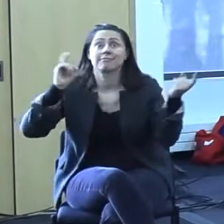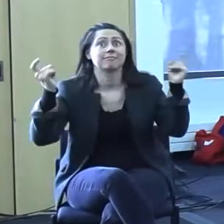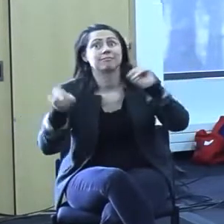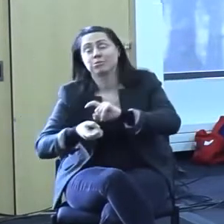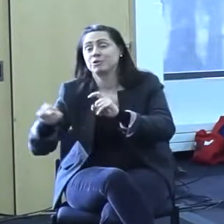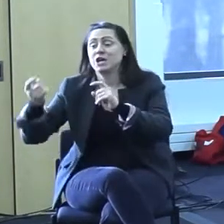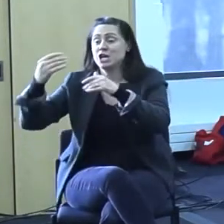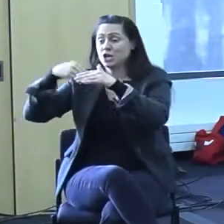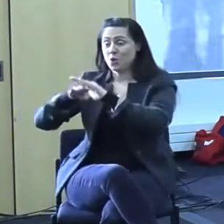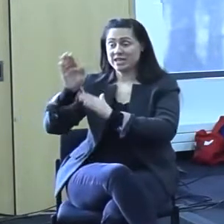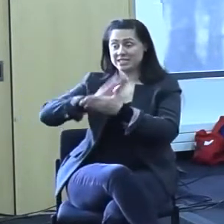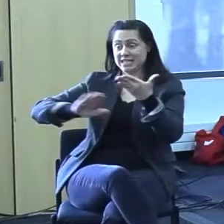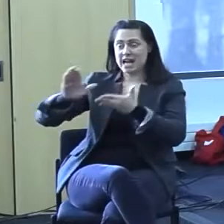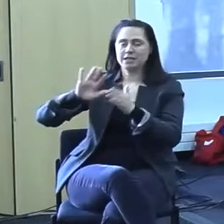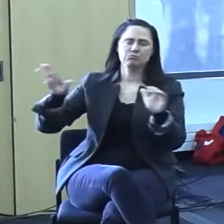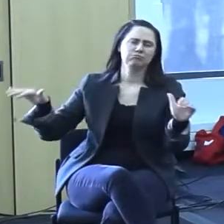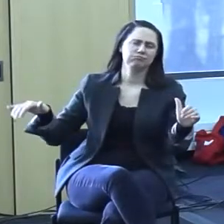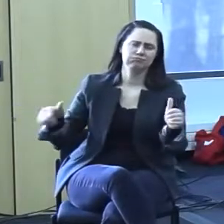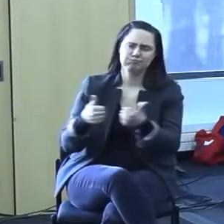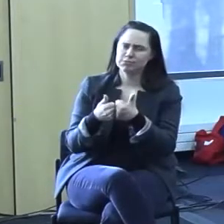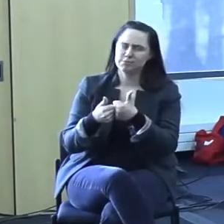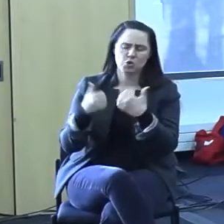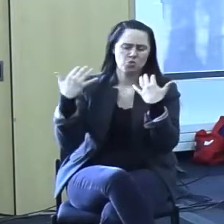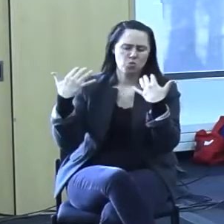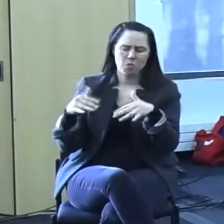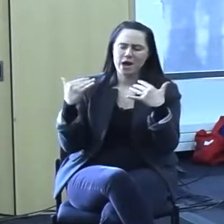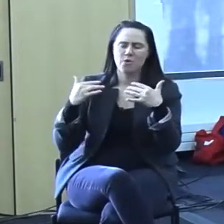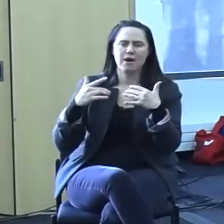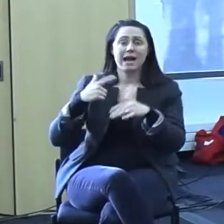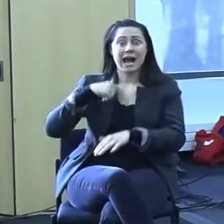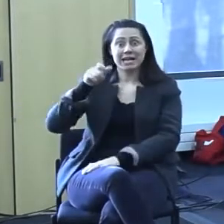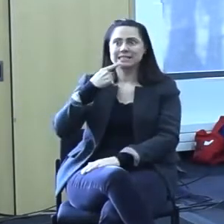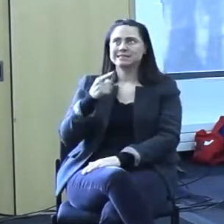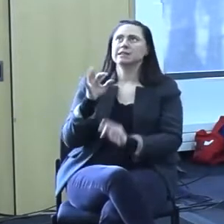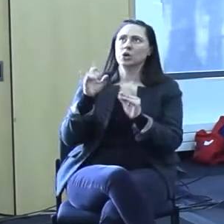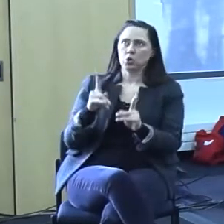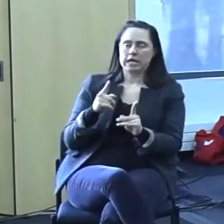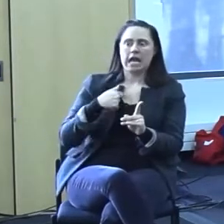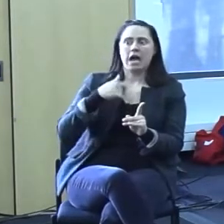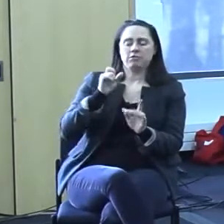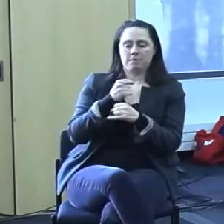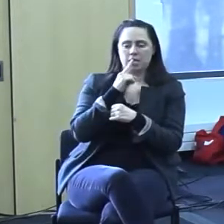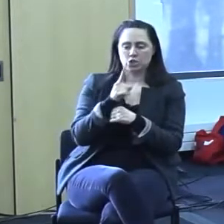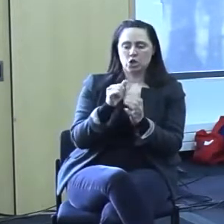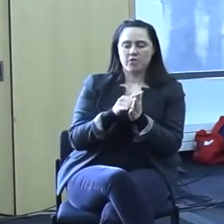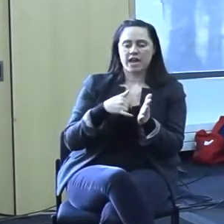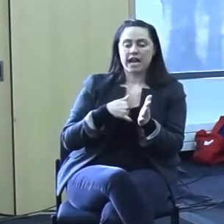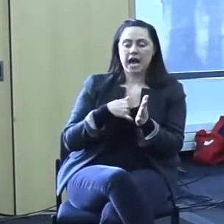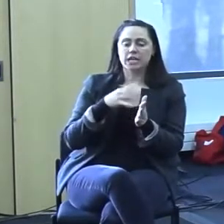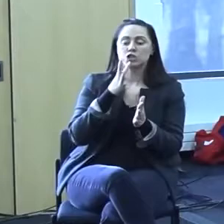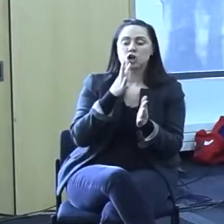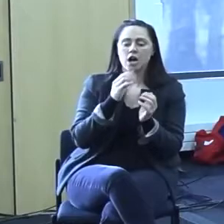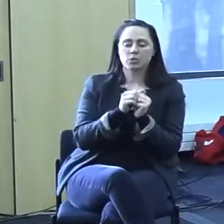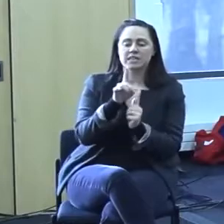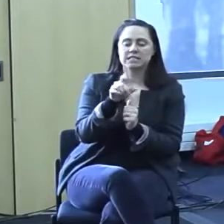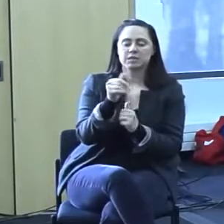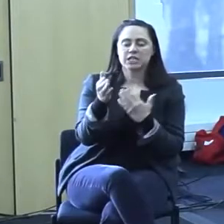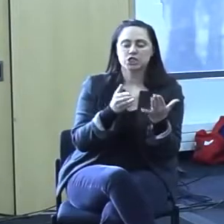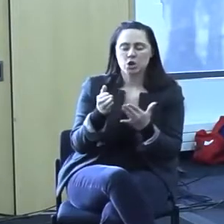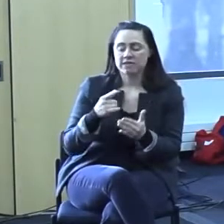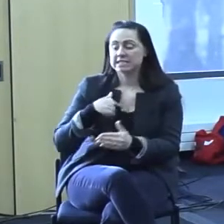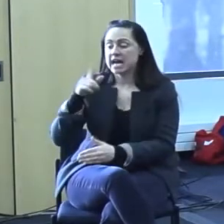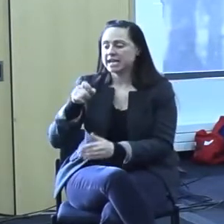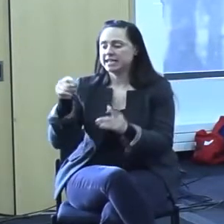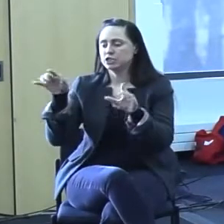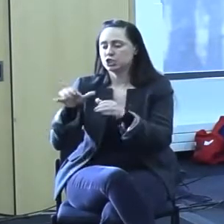a challenge because I had to be the one to say, okay, I got to make sure that I talk with disability services or I need to